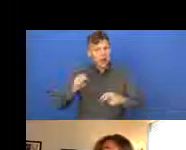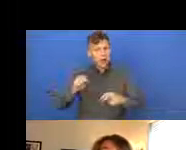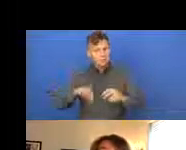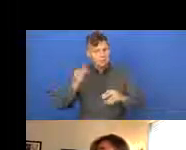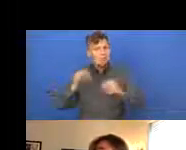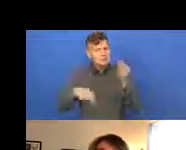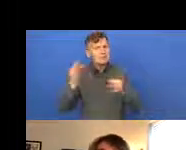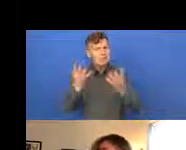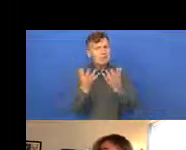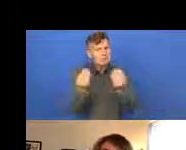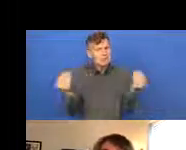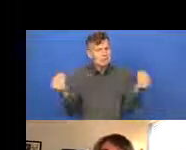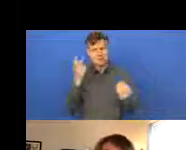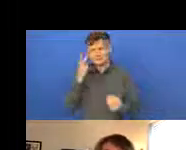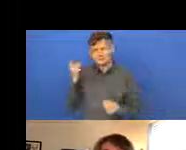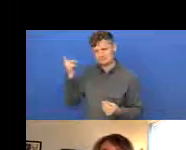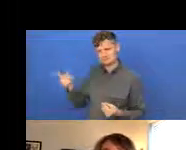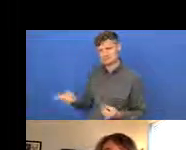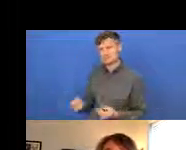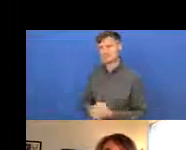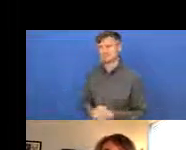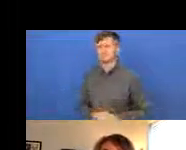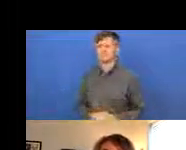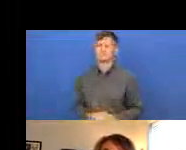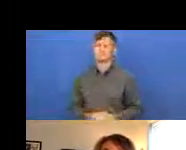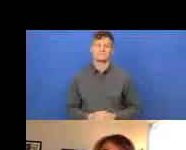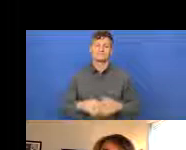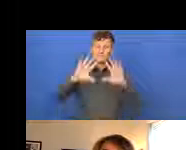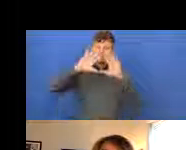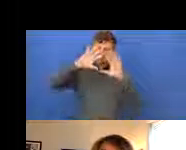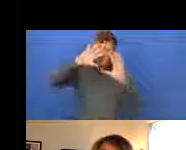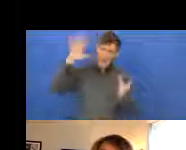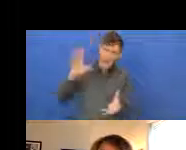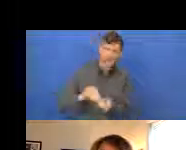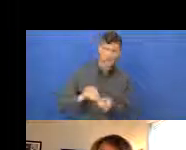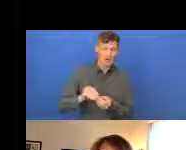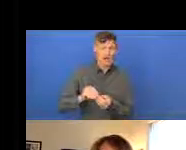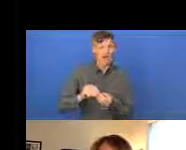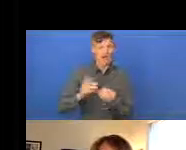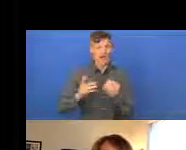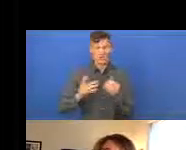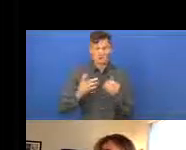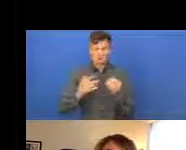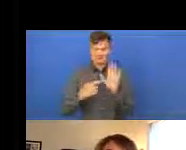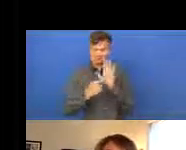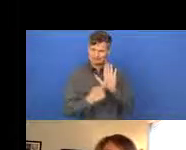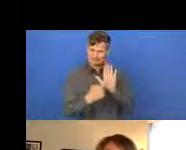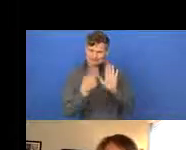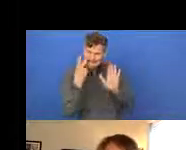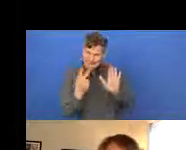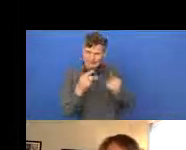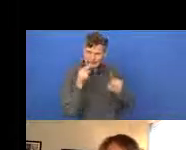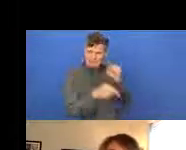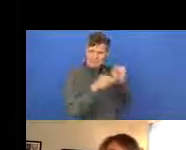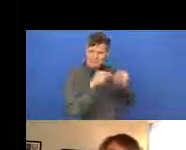With regard to overall prevalence, findings of prevalence of bullying experienced by learners with disabilities do vary